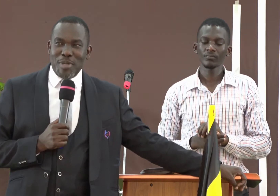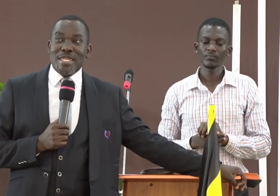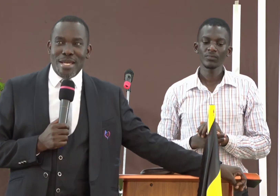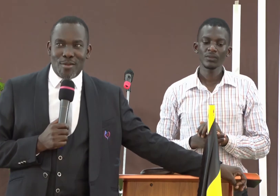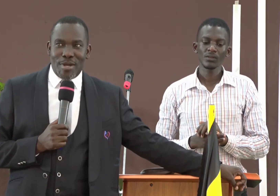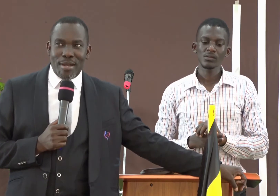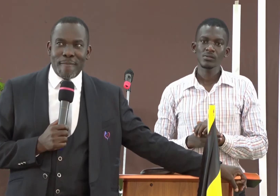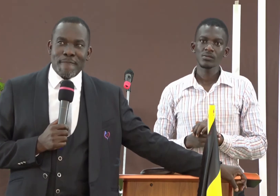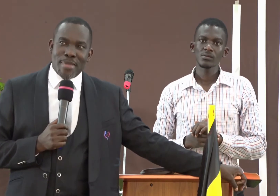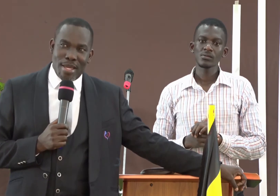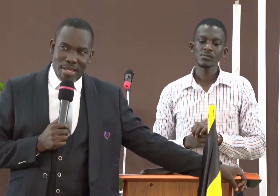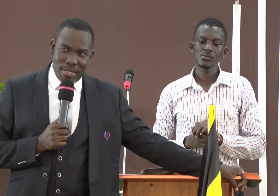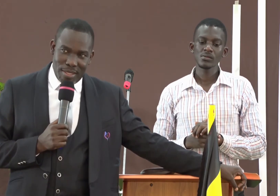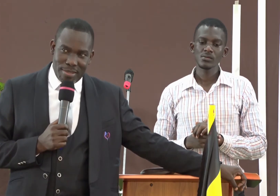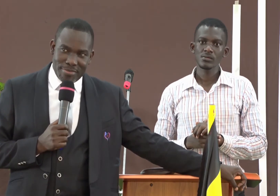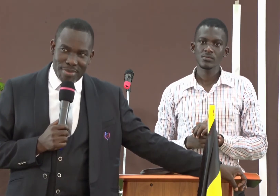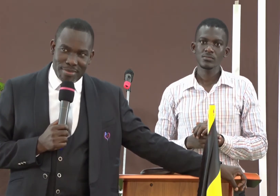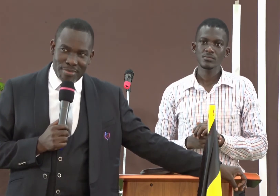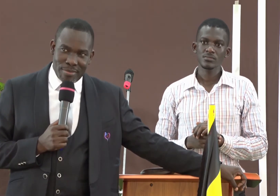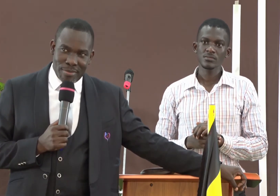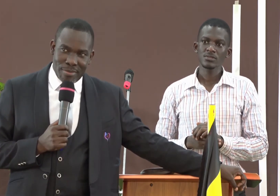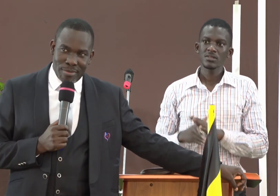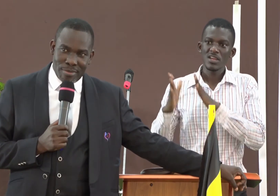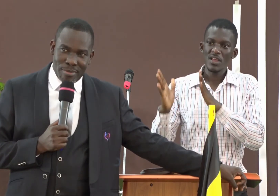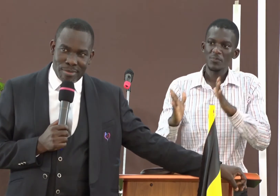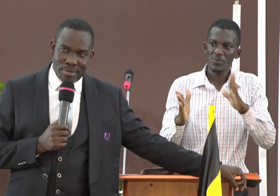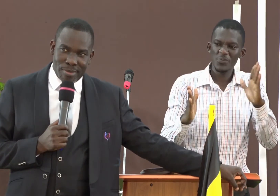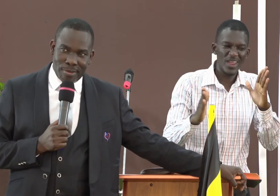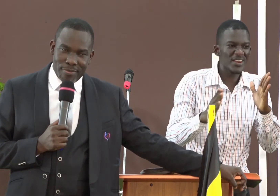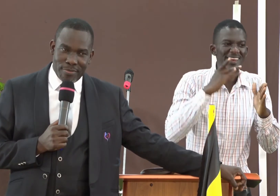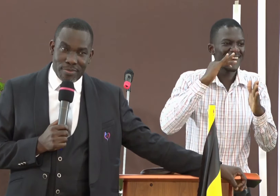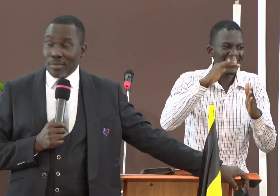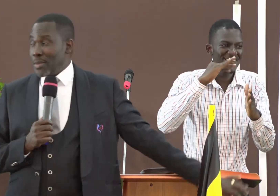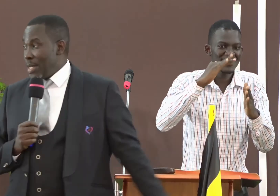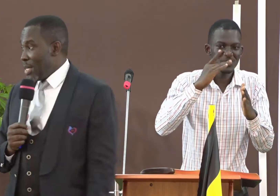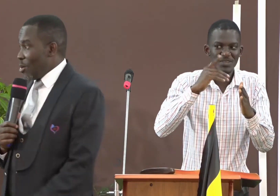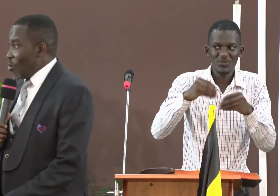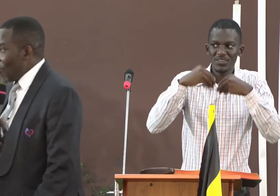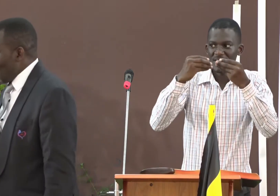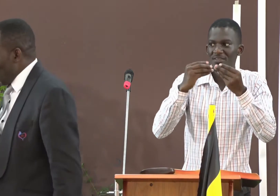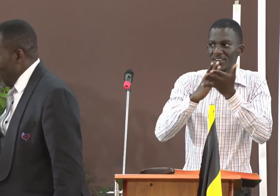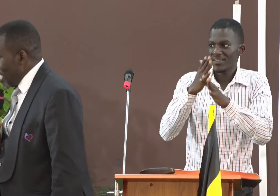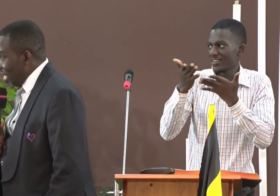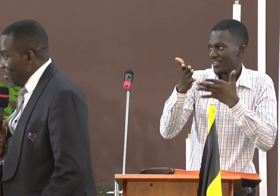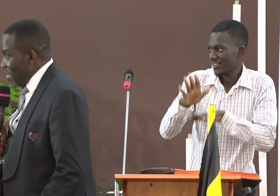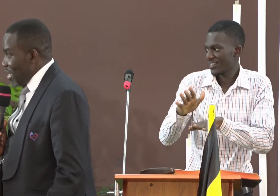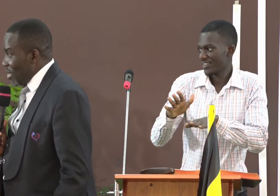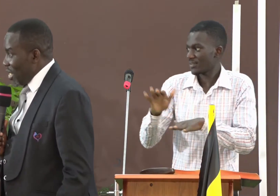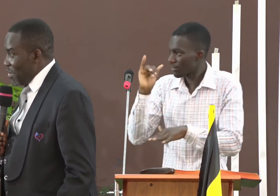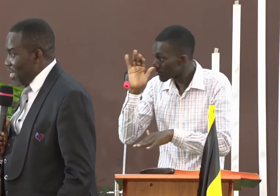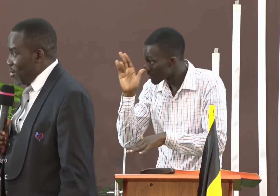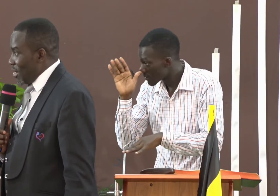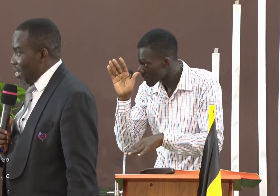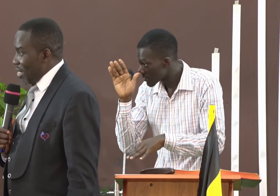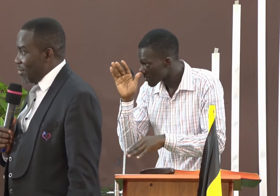tekada speak jaliwa nganjize. She has already organized the kind of eulogy she will make when I'm gone. Wairiza bimenye wonge